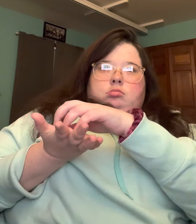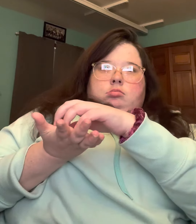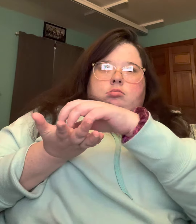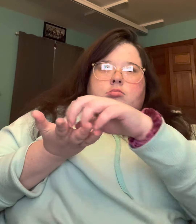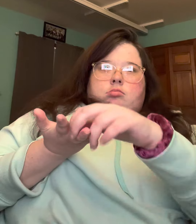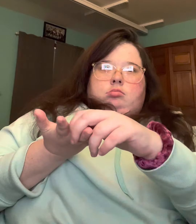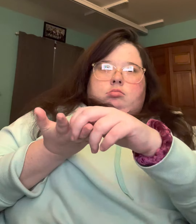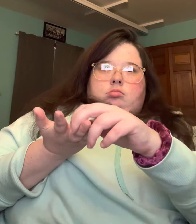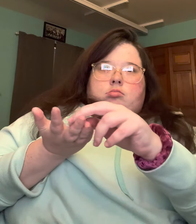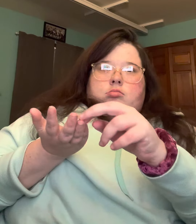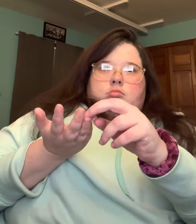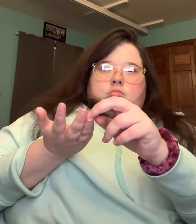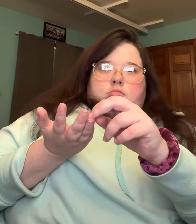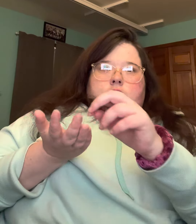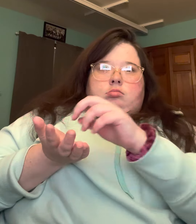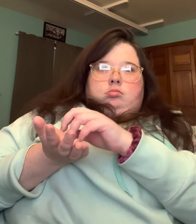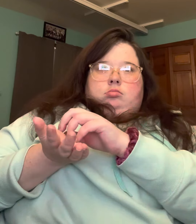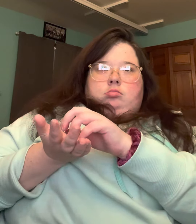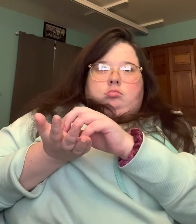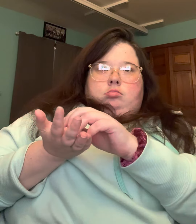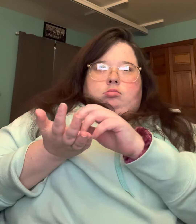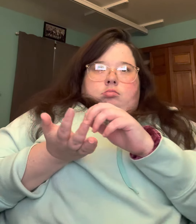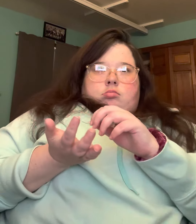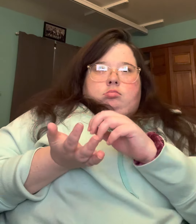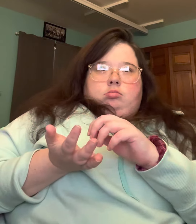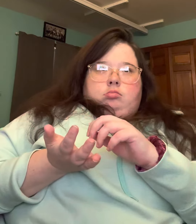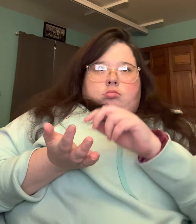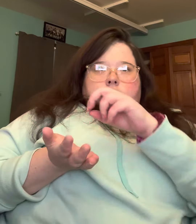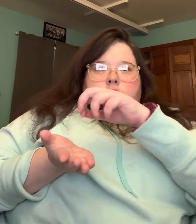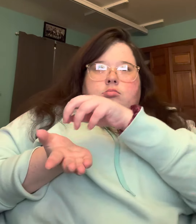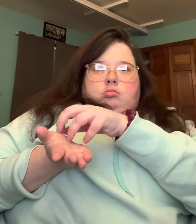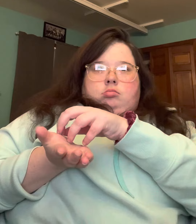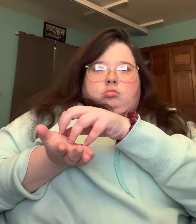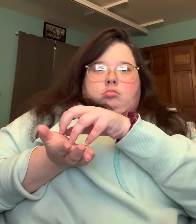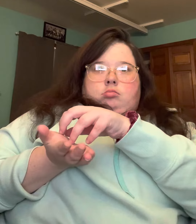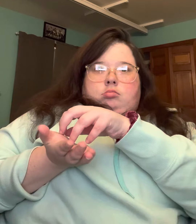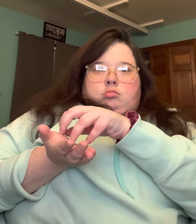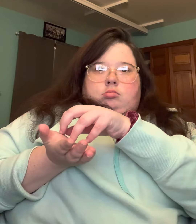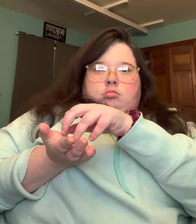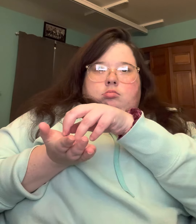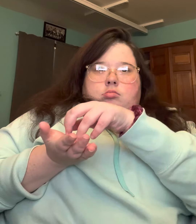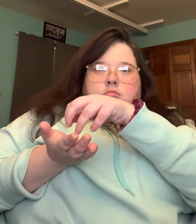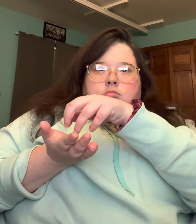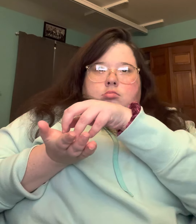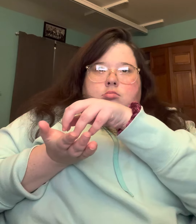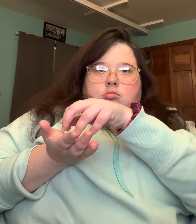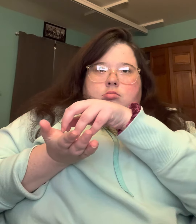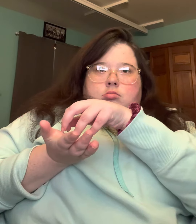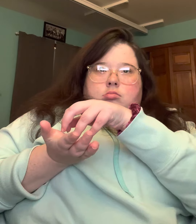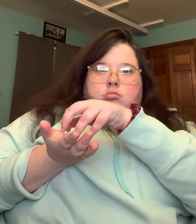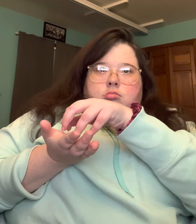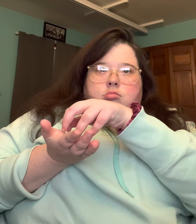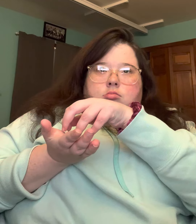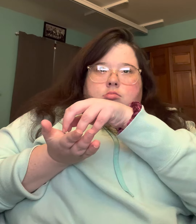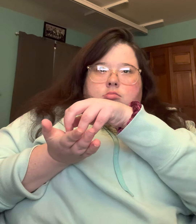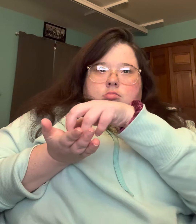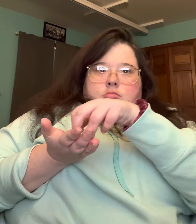All you're doing here is you're taking your non-dominant hand. Your dominant hand is going on top, kind of like an arch, and sliding